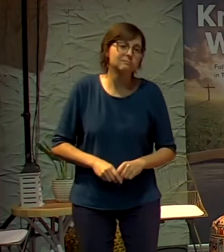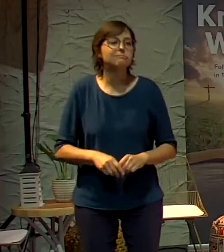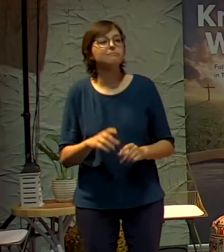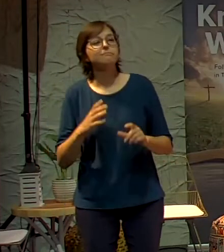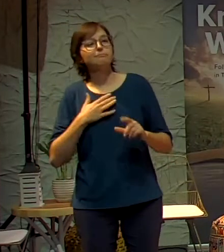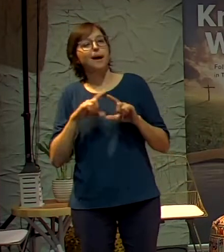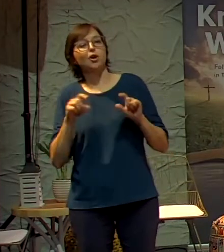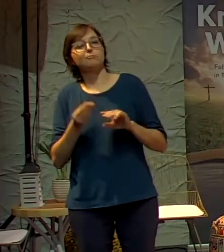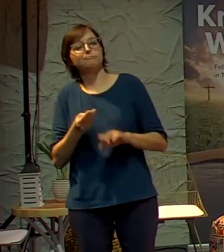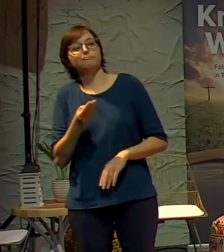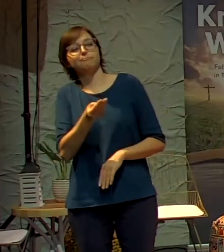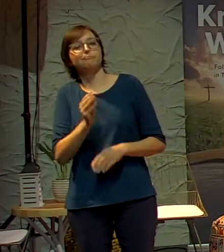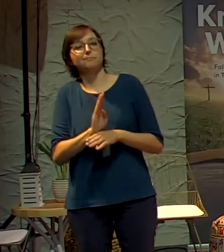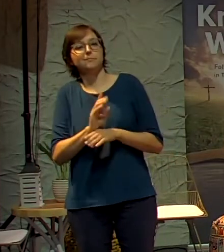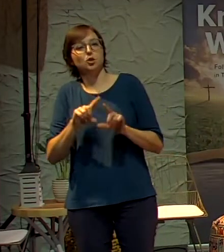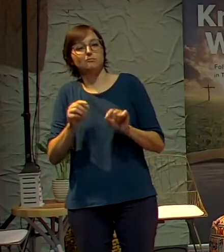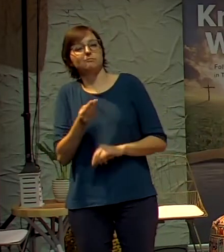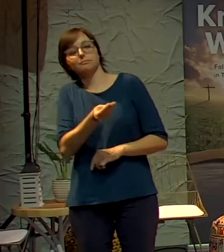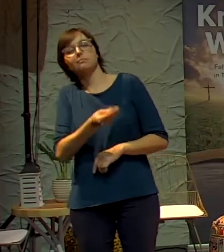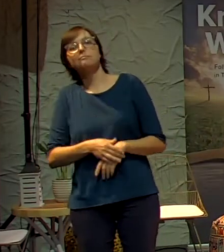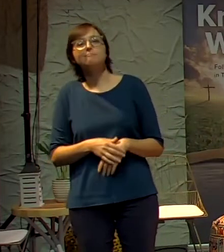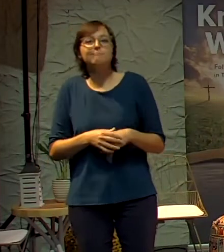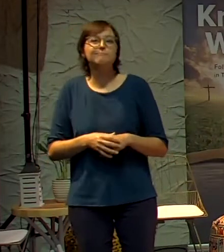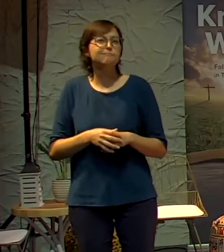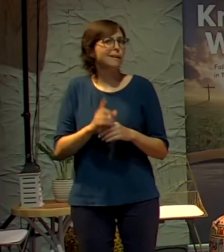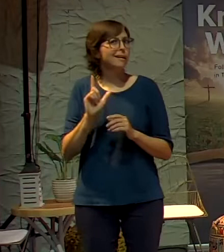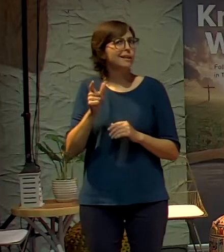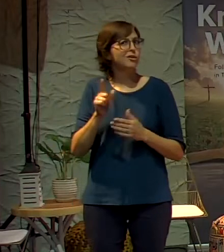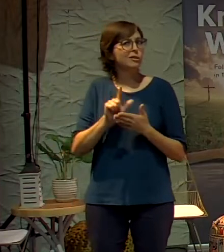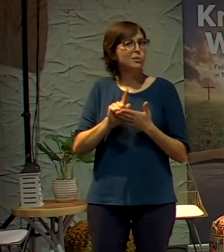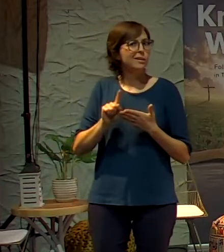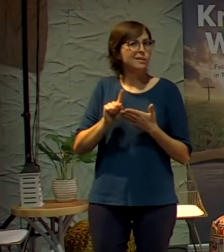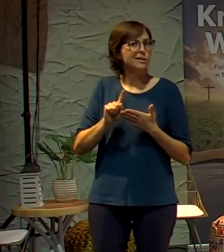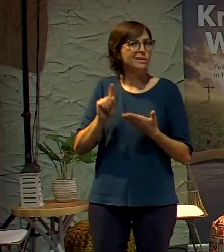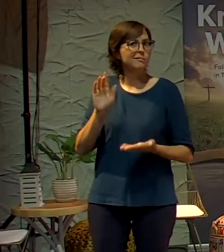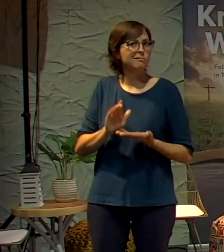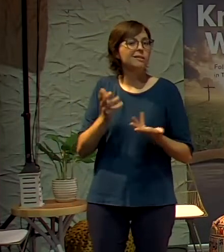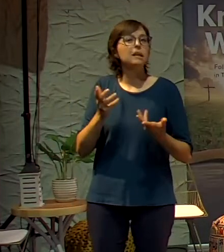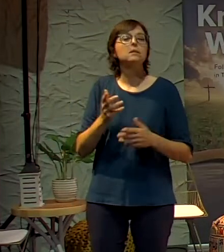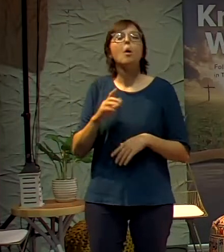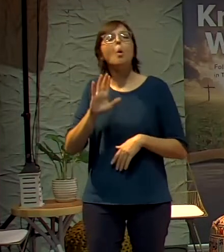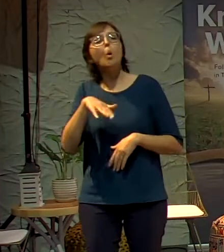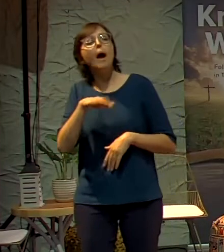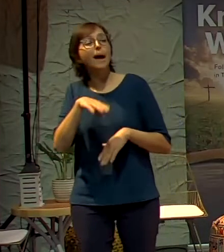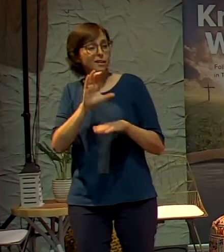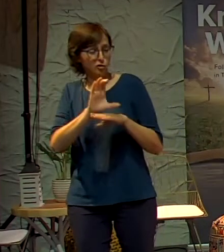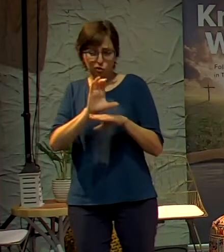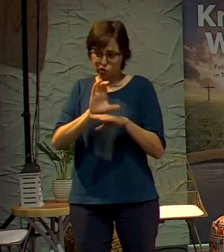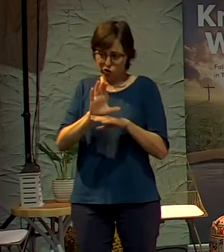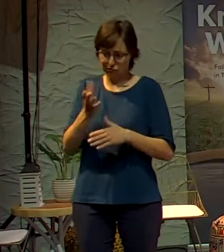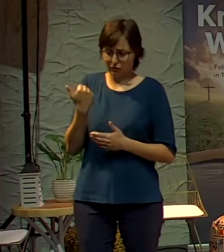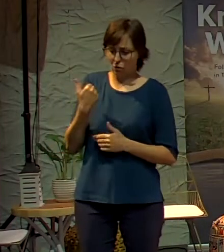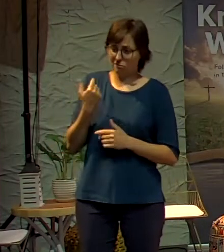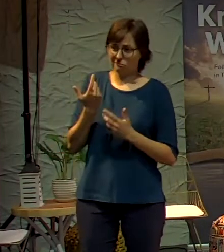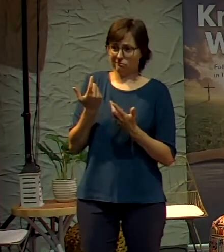my card. I think it's probably less than a week later they called and said, hey, the church that was meeting here sort of disbanded for